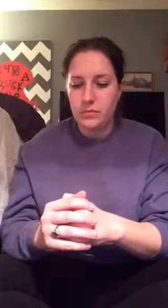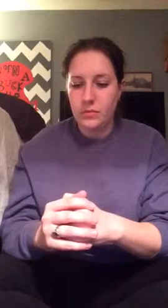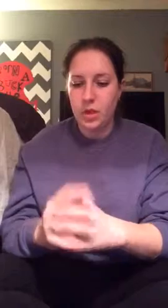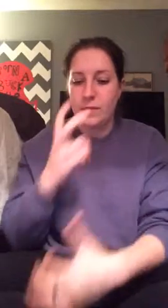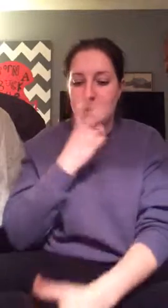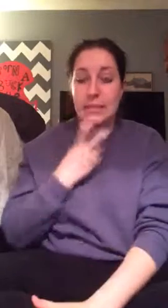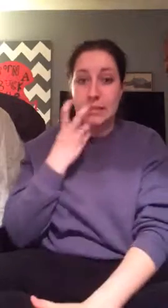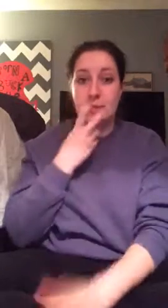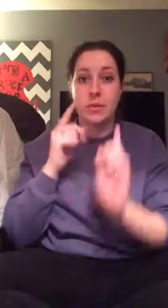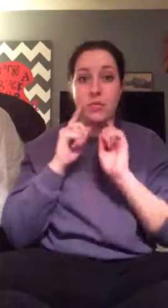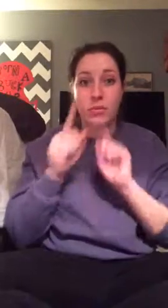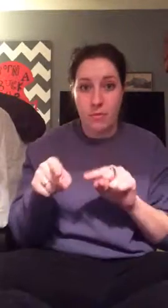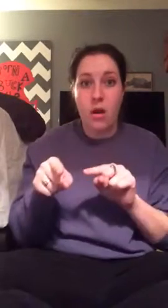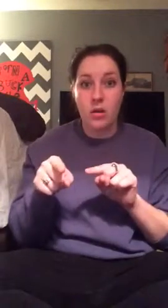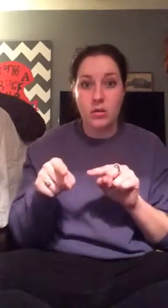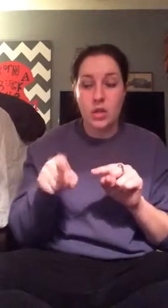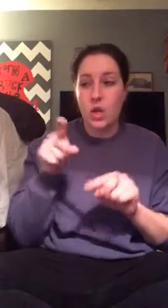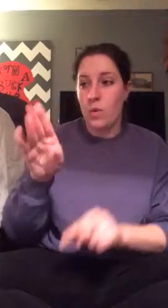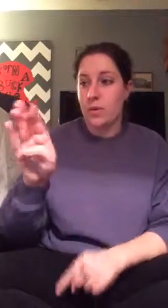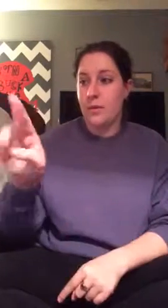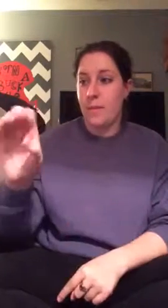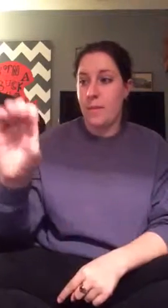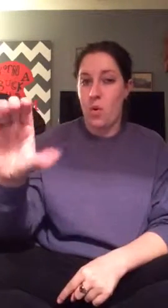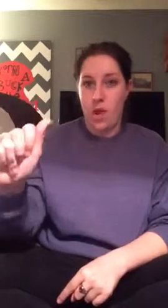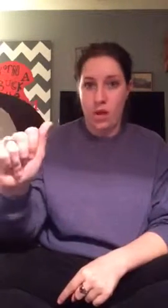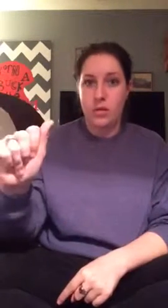that is required, then it sends it to Broca's area. So there are different